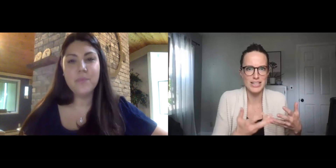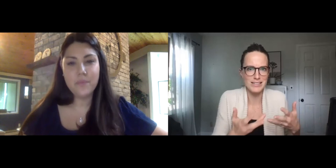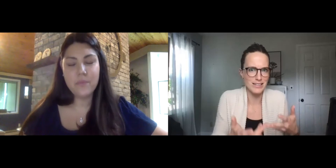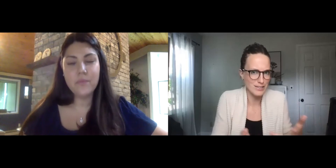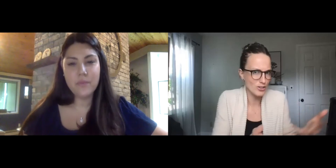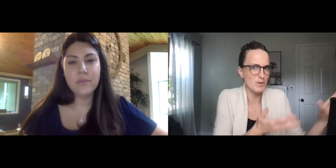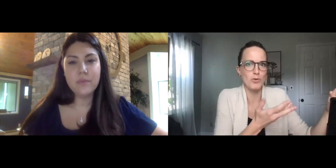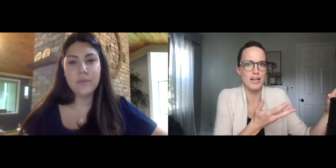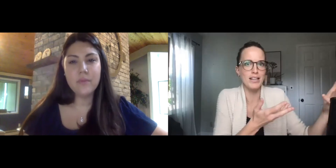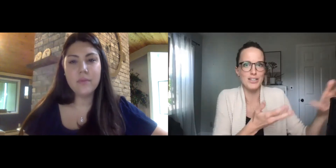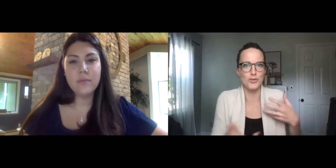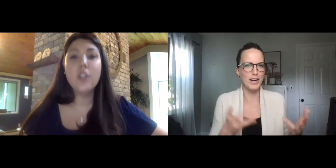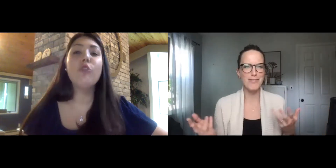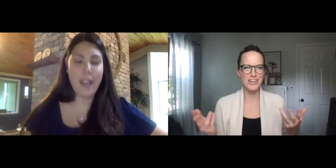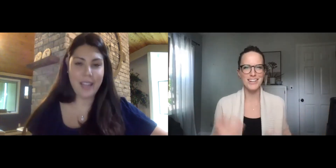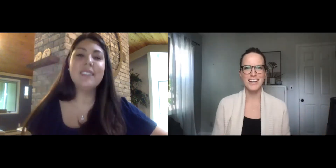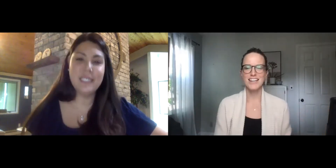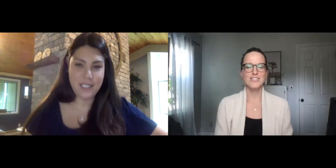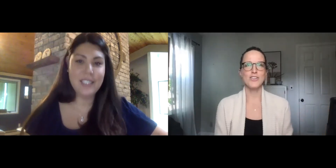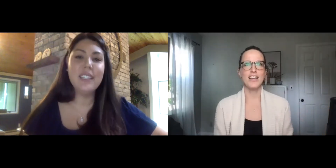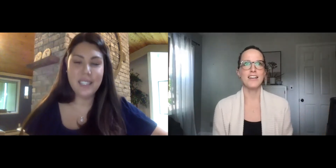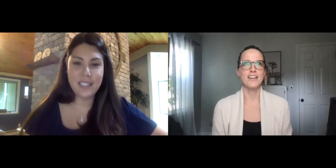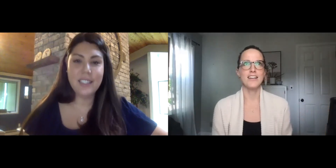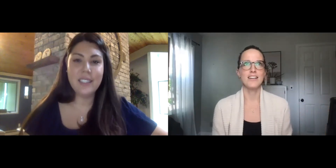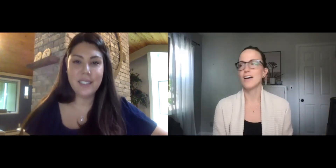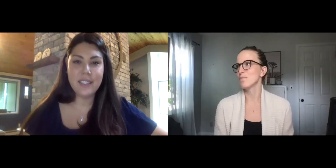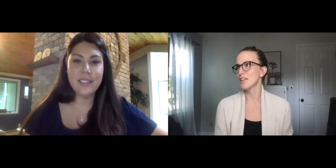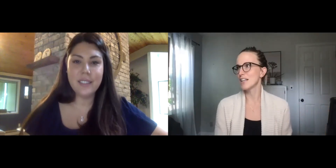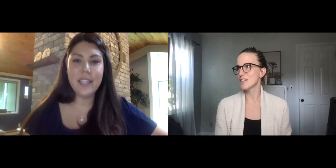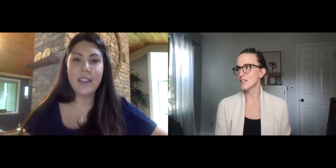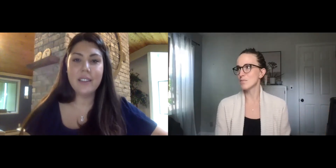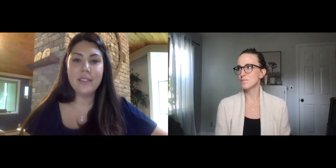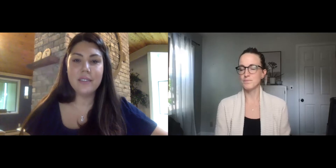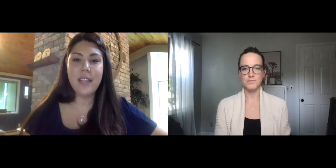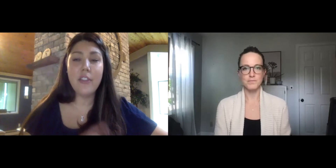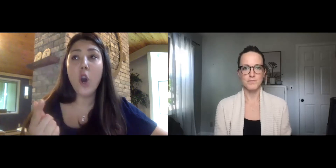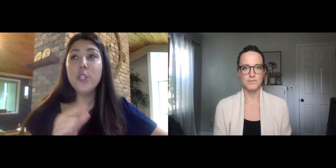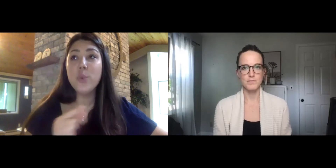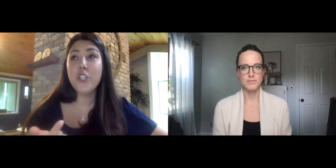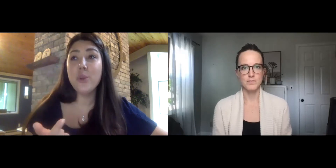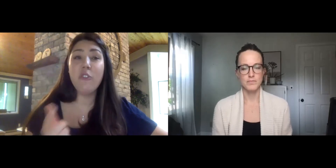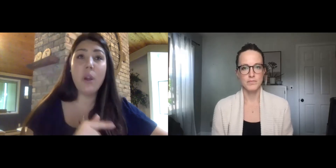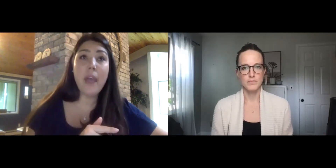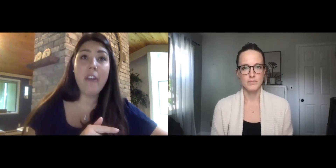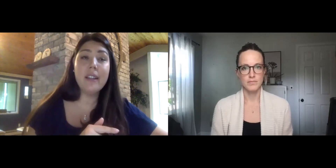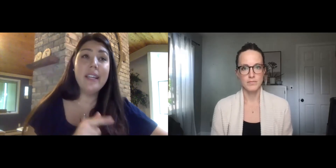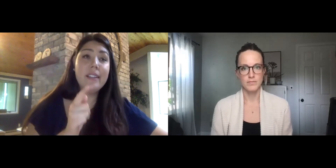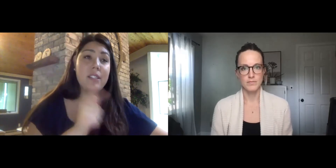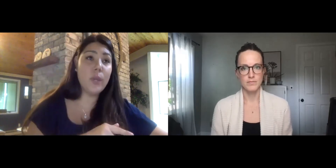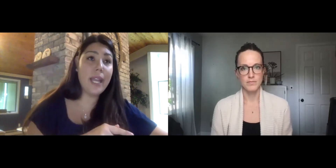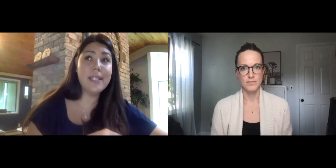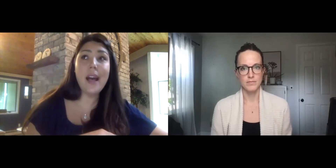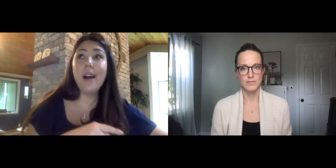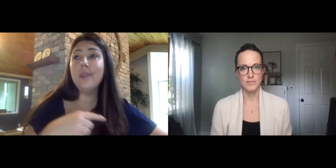Spanish, then the kid's going to start speaking more English or whatever. And so that, yeah, that's Yeah. awesome. And they'll code switch too. So if one parent